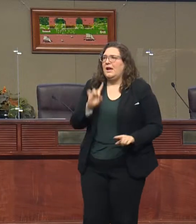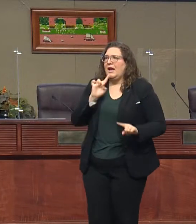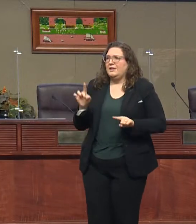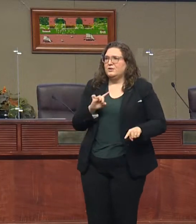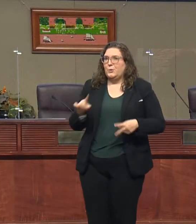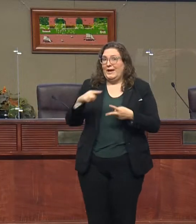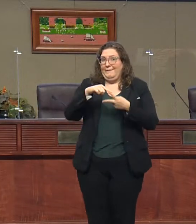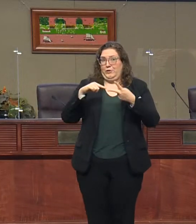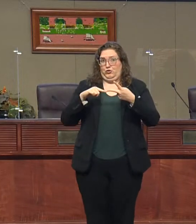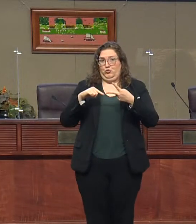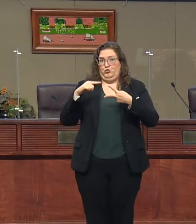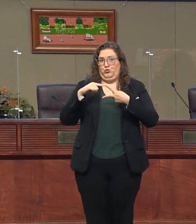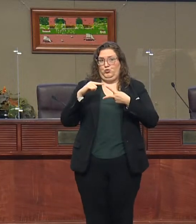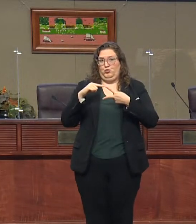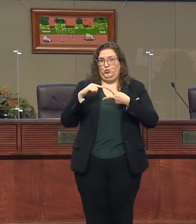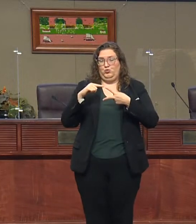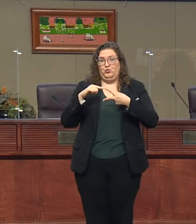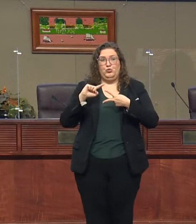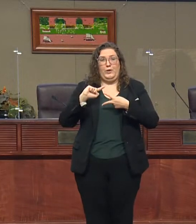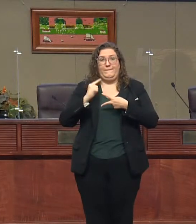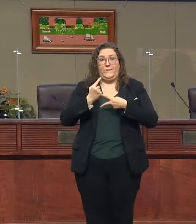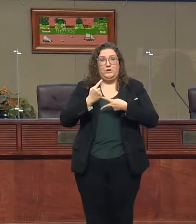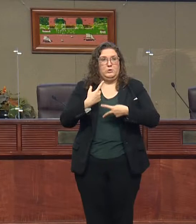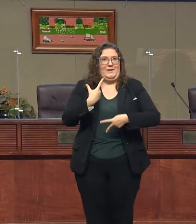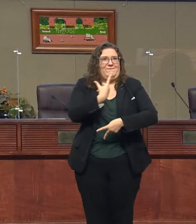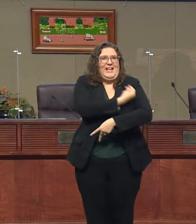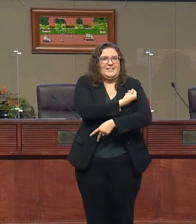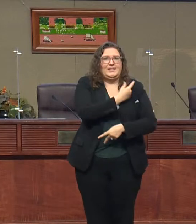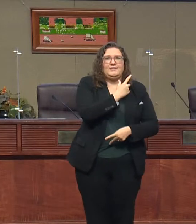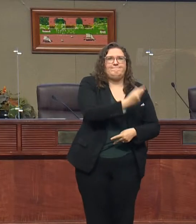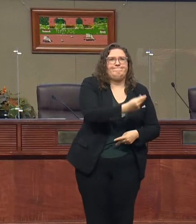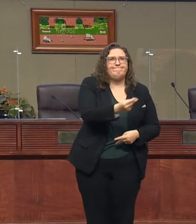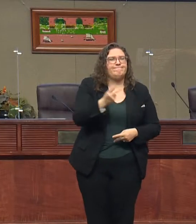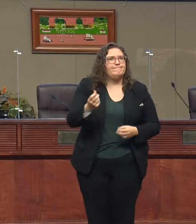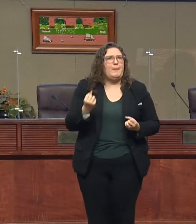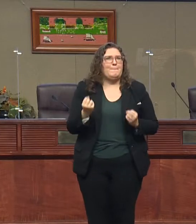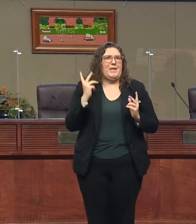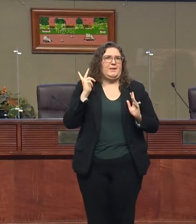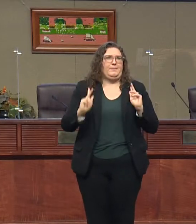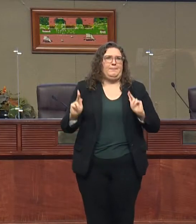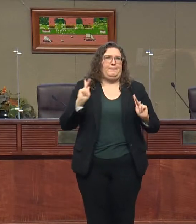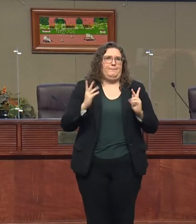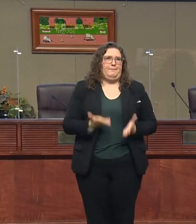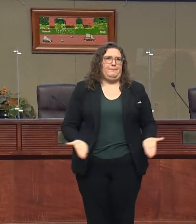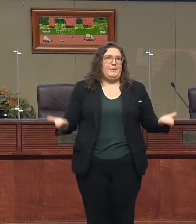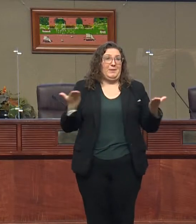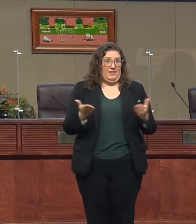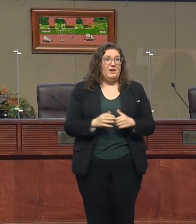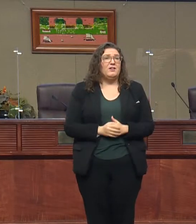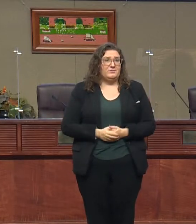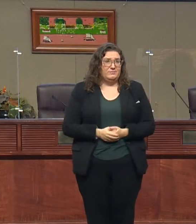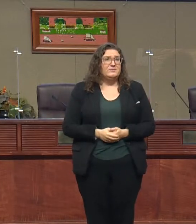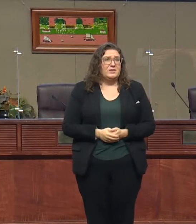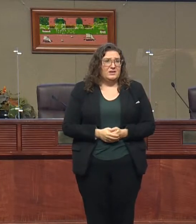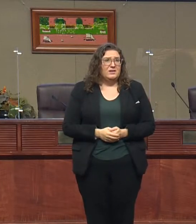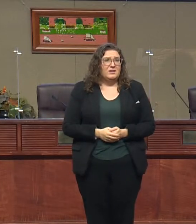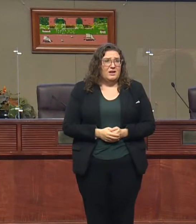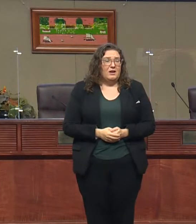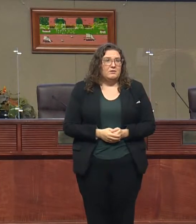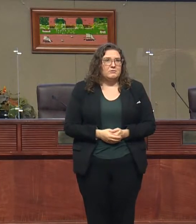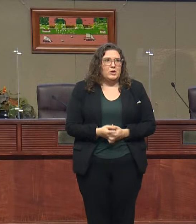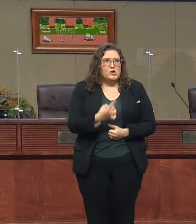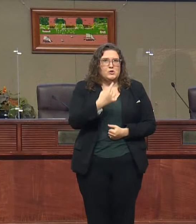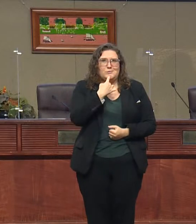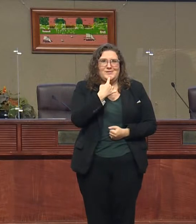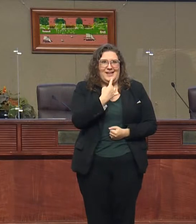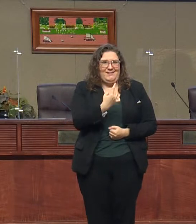is the rate by which we have vaccinated individuals within our community, and you heard us say that at this point,